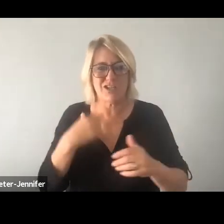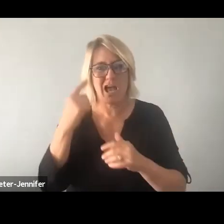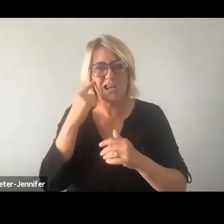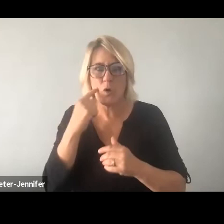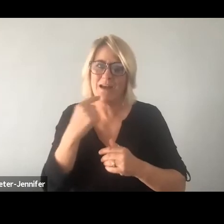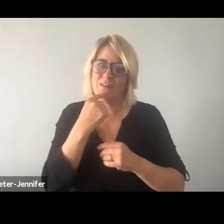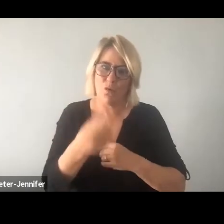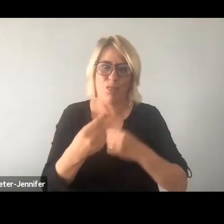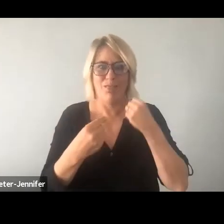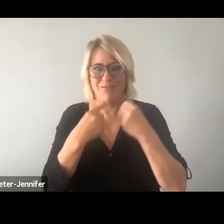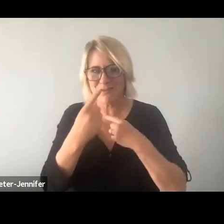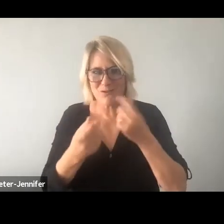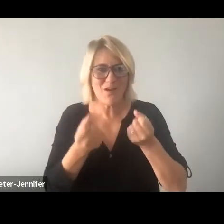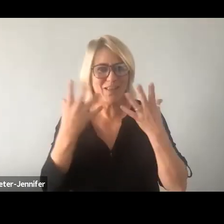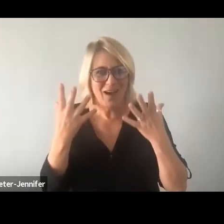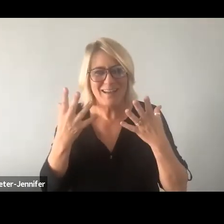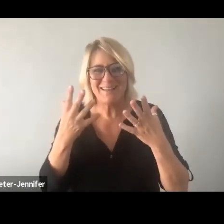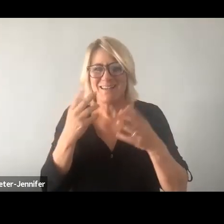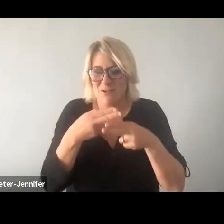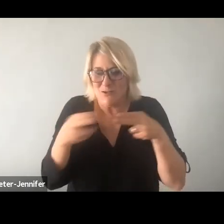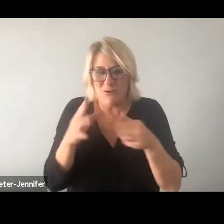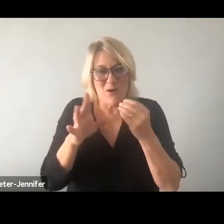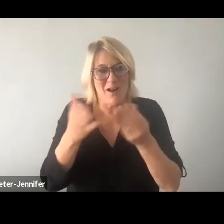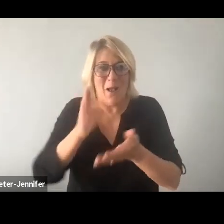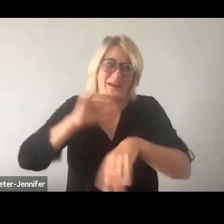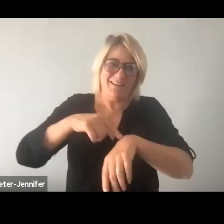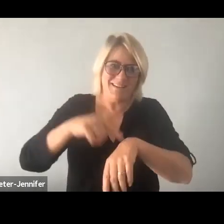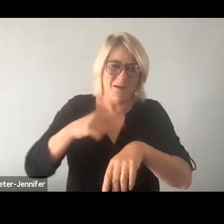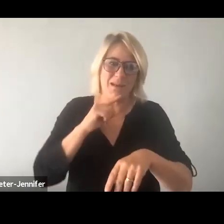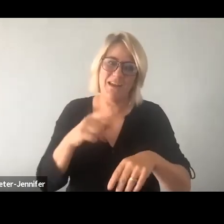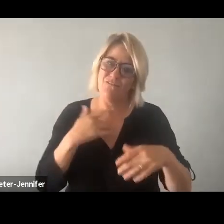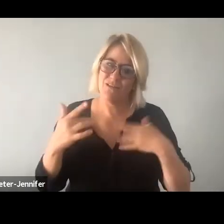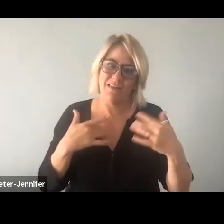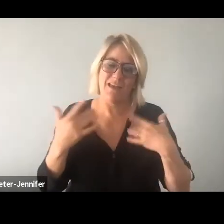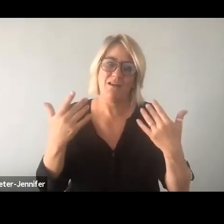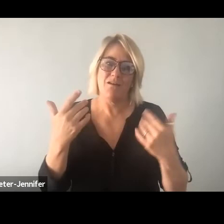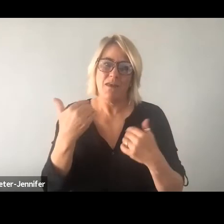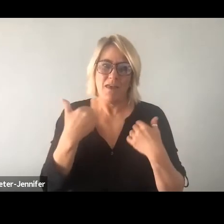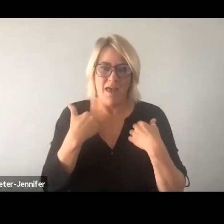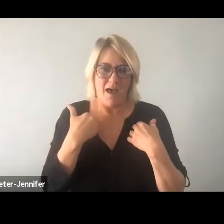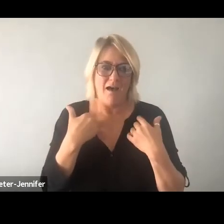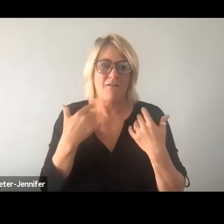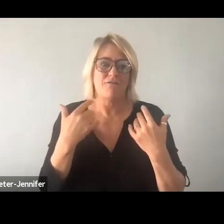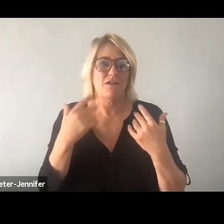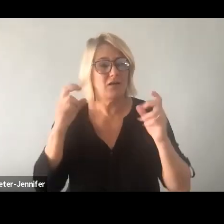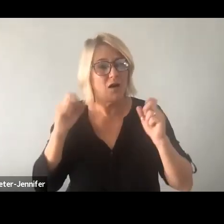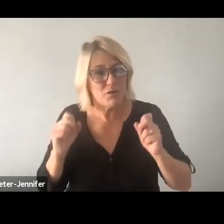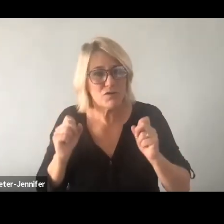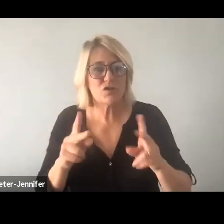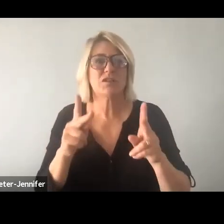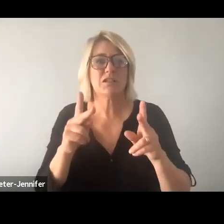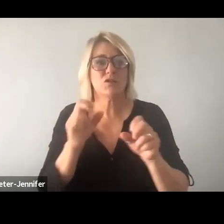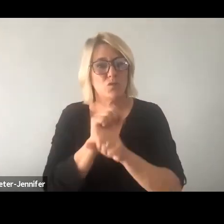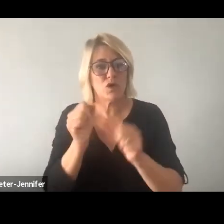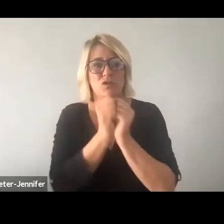at you in a short amount of time, but I truly feel like we have an unprecedented opportunity to work